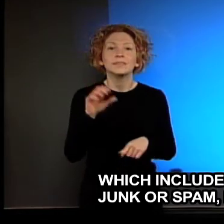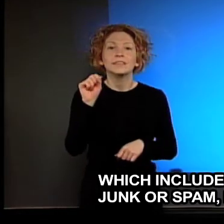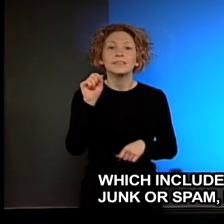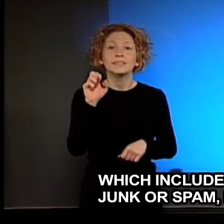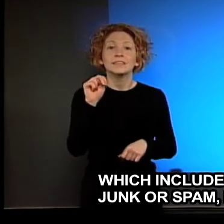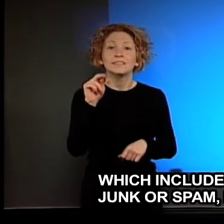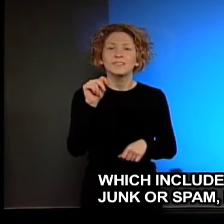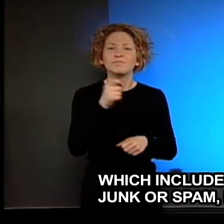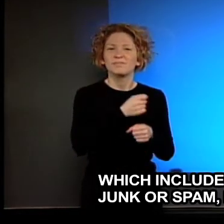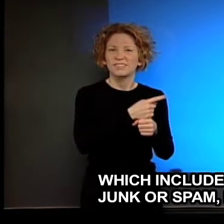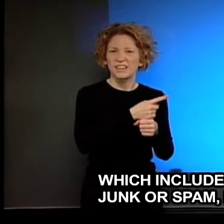sent,